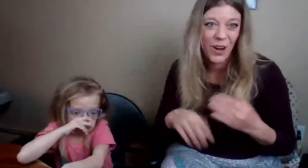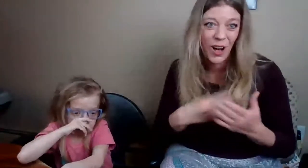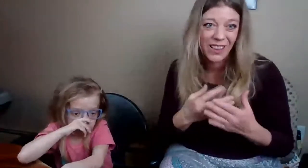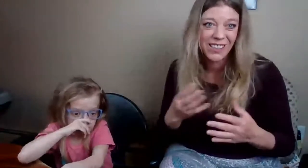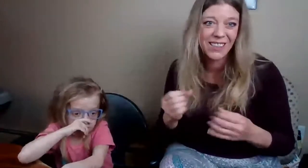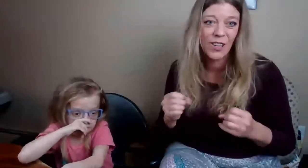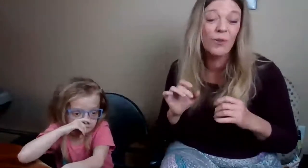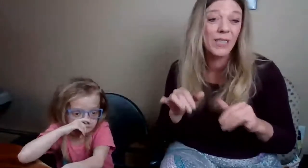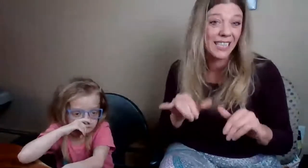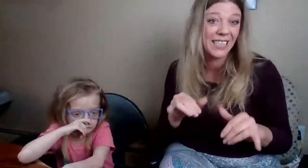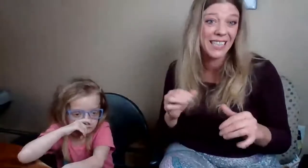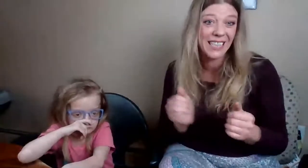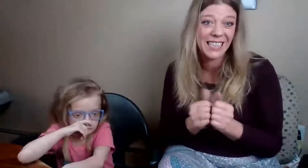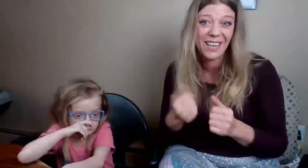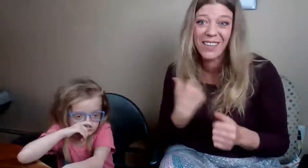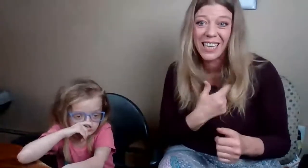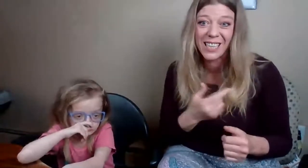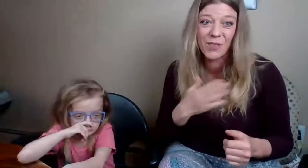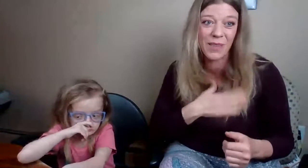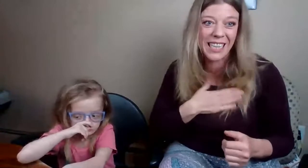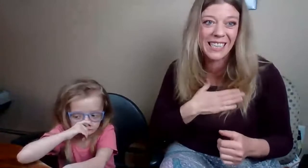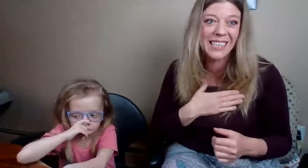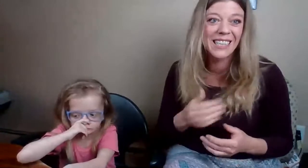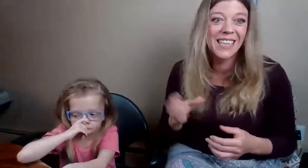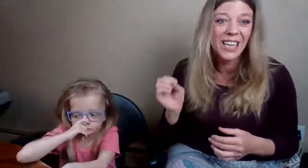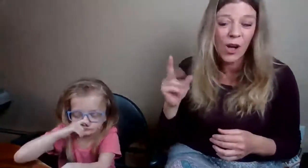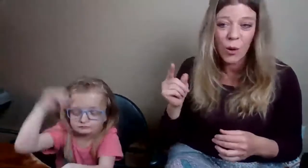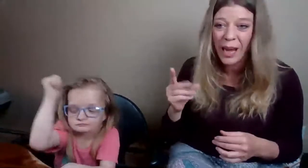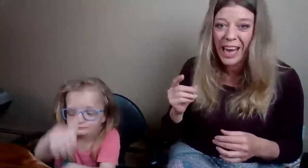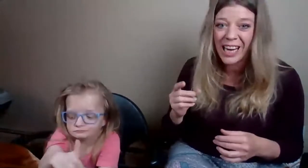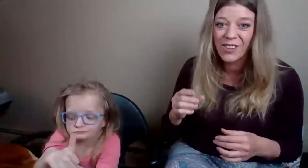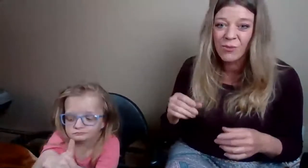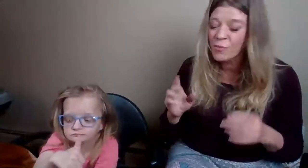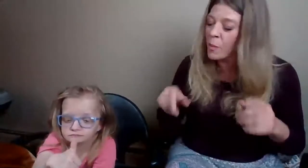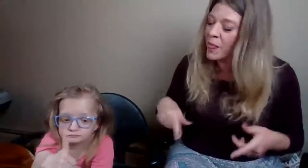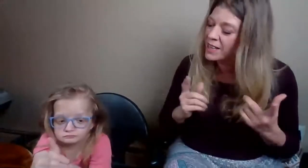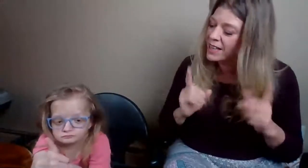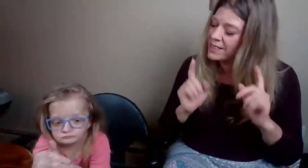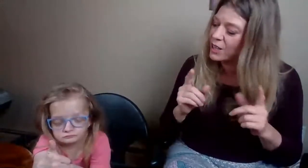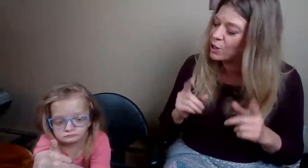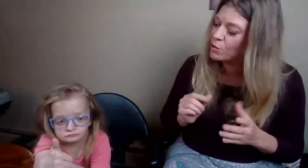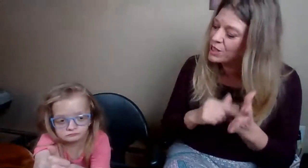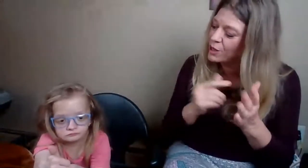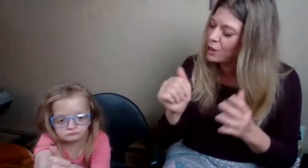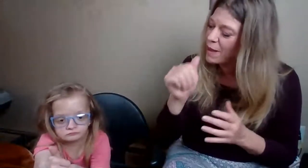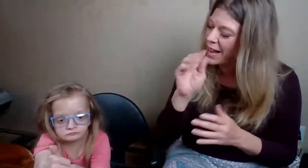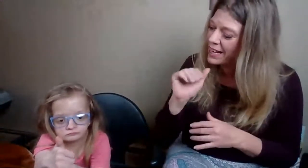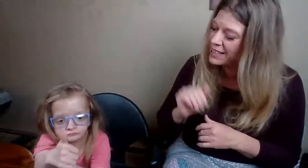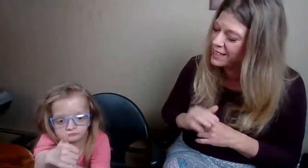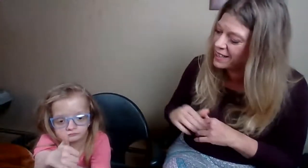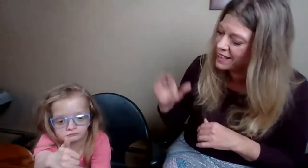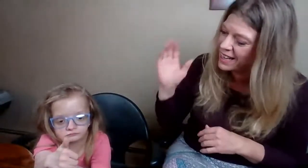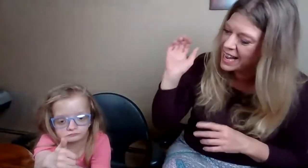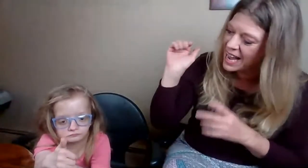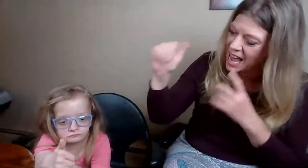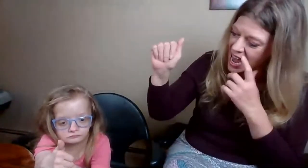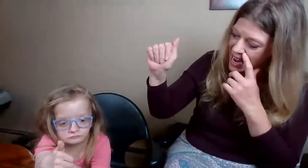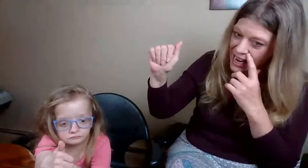y'all. So stay with us, please. Okay, let's go. Show them A. A.